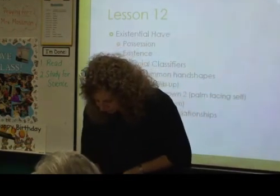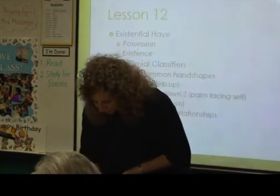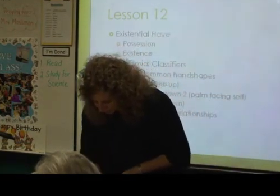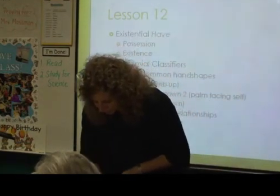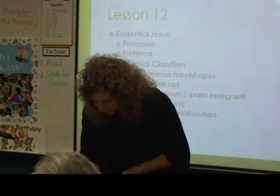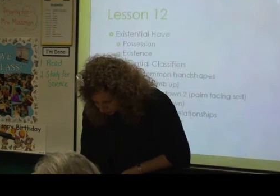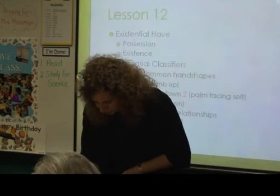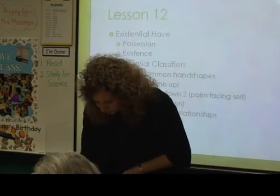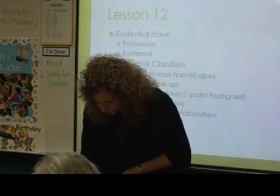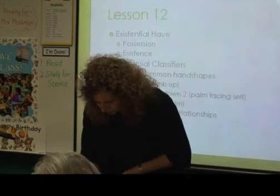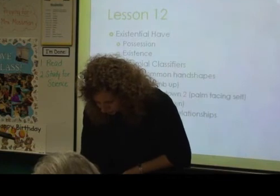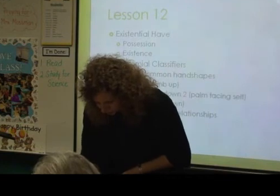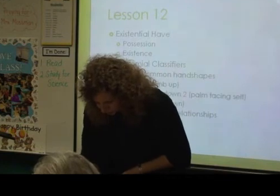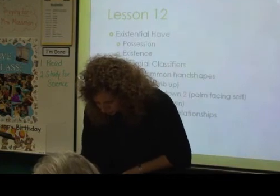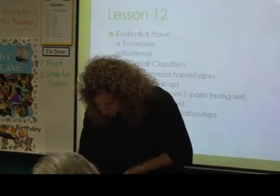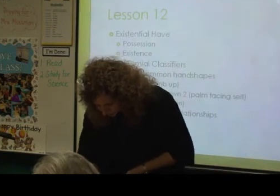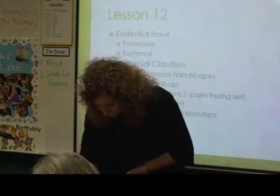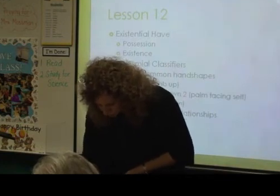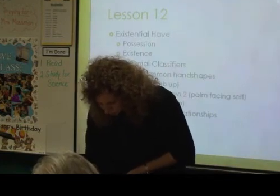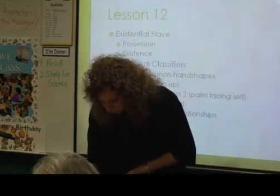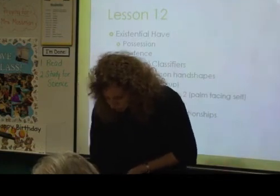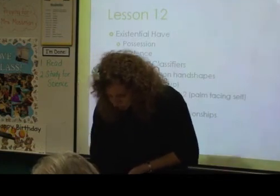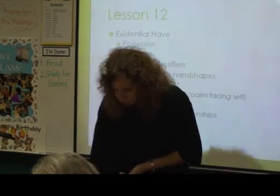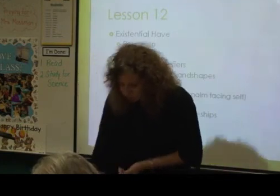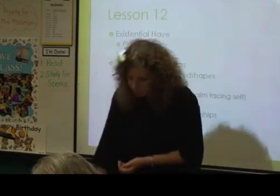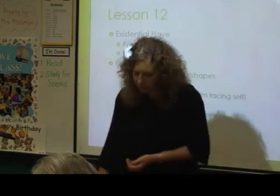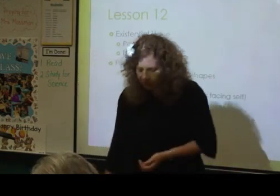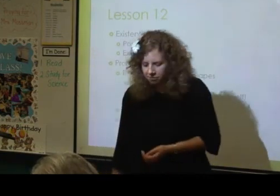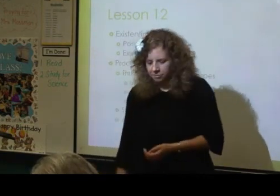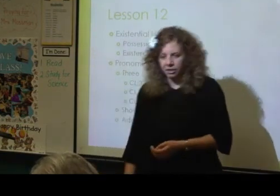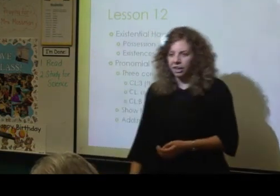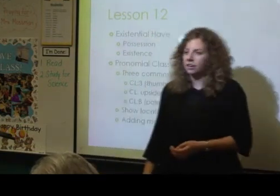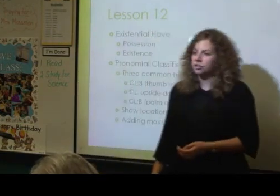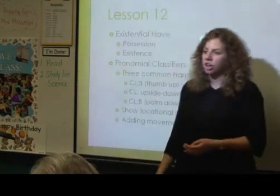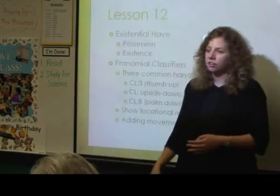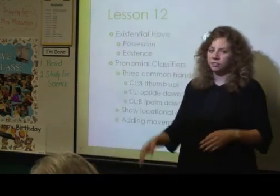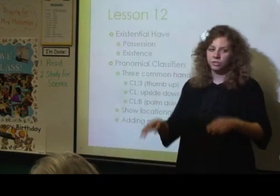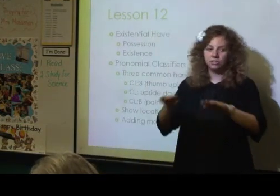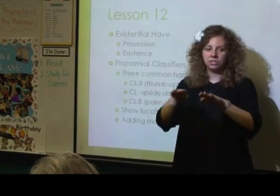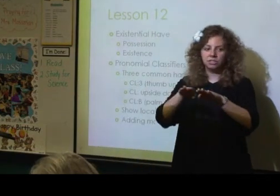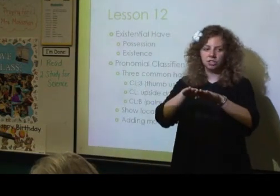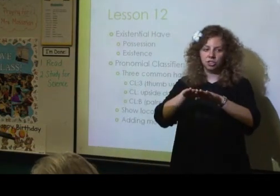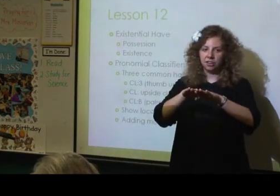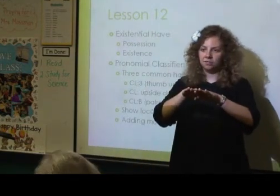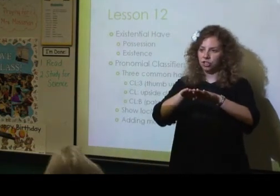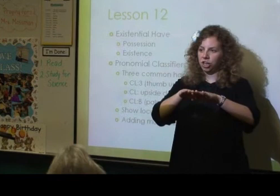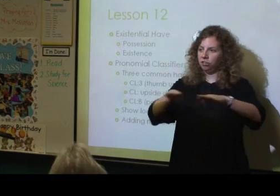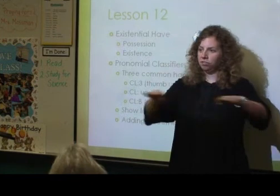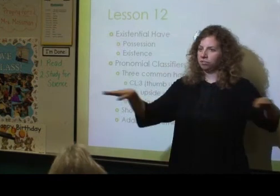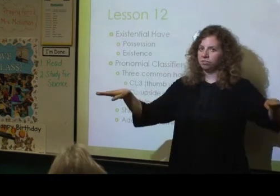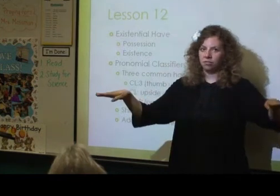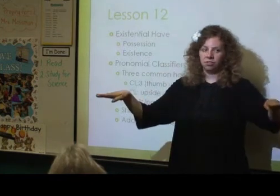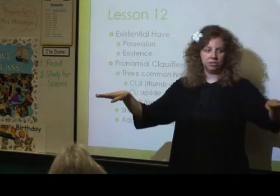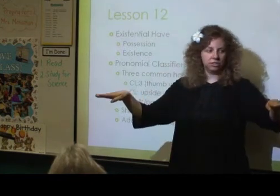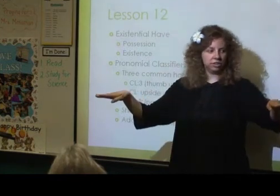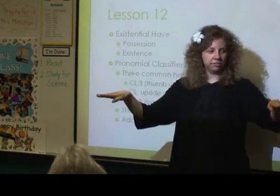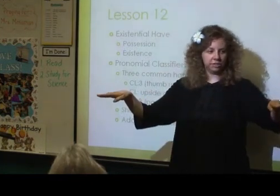Okay, let's go down to number 5. Okay, a shelf. So this is a sign for shelf. Shelf this